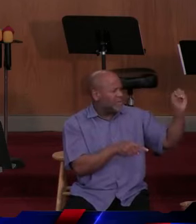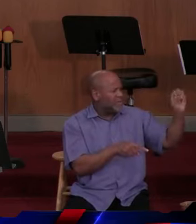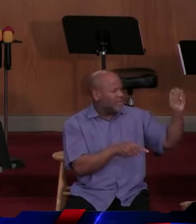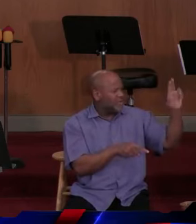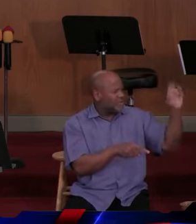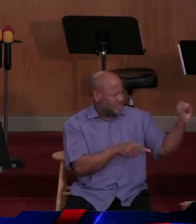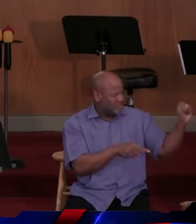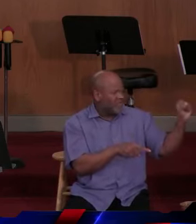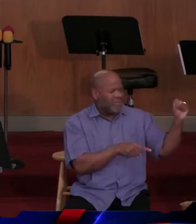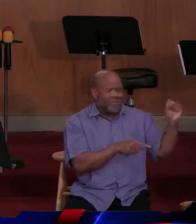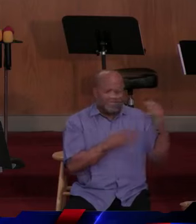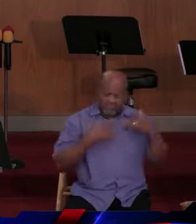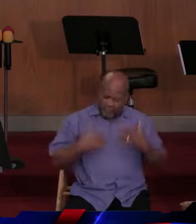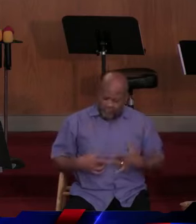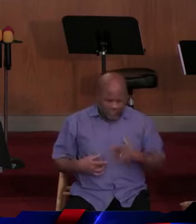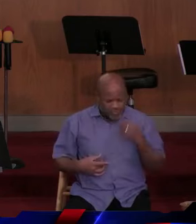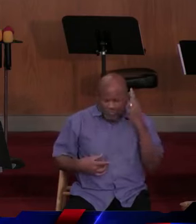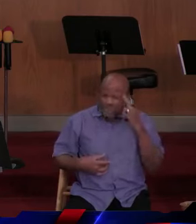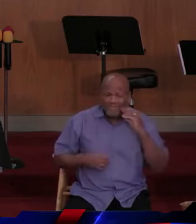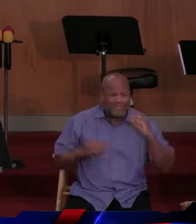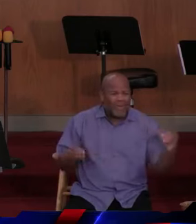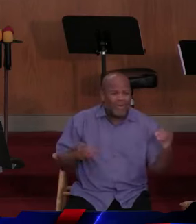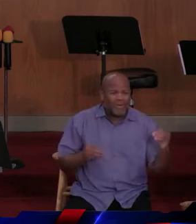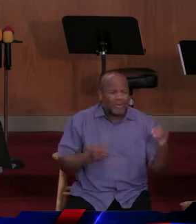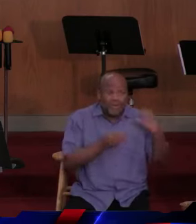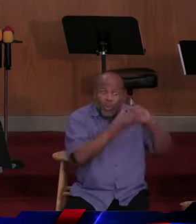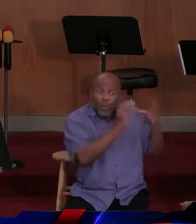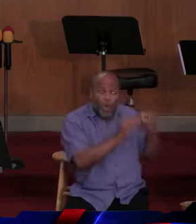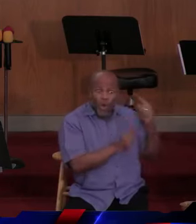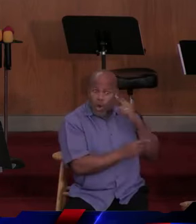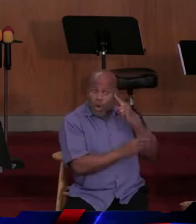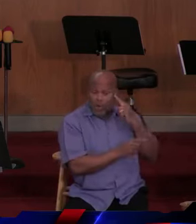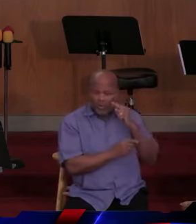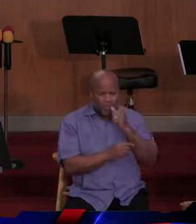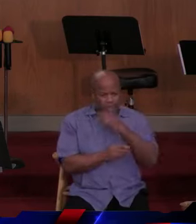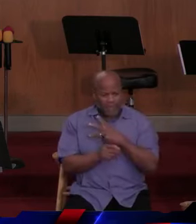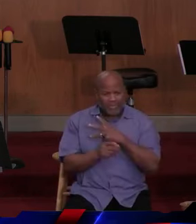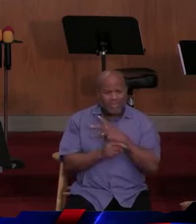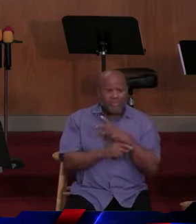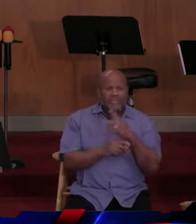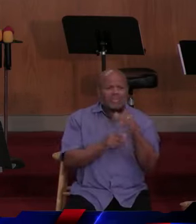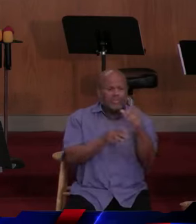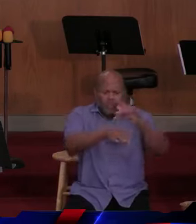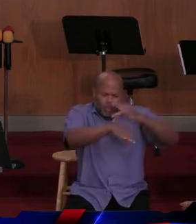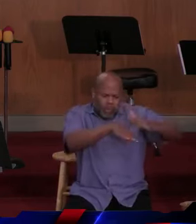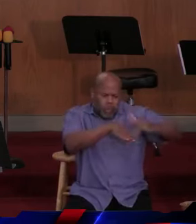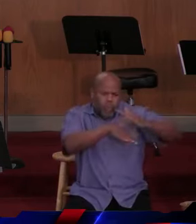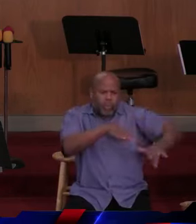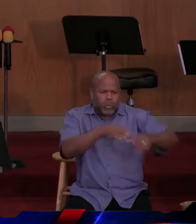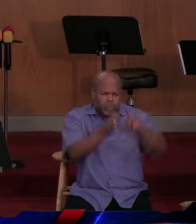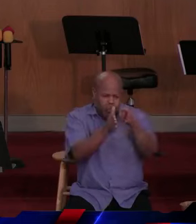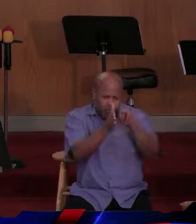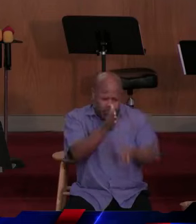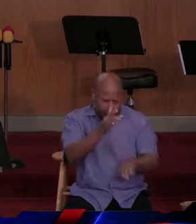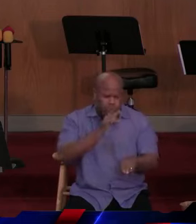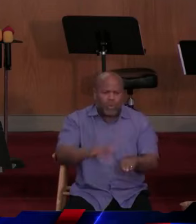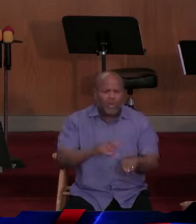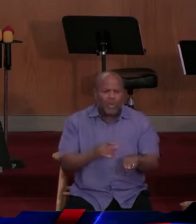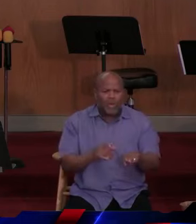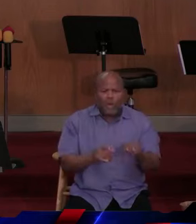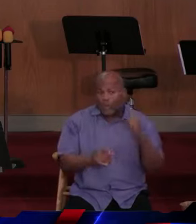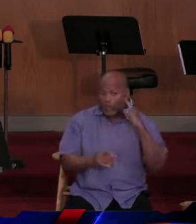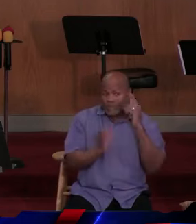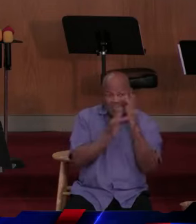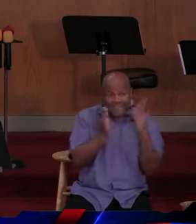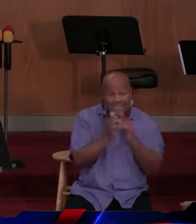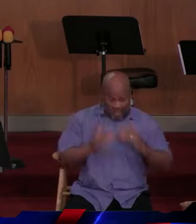discouraged. You can see in the scripture the story they were telling. They had heard the reports of the women that the tomb was empty. They had heard that Jesus was alive, but